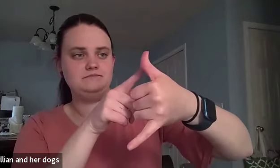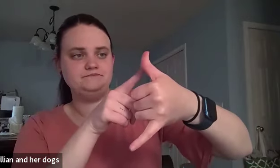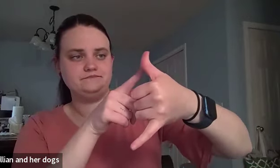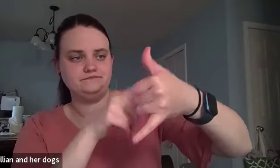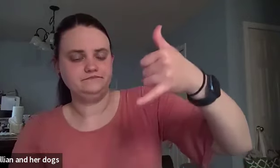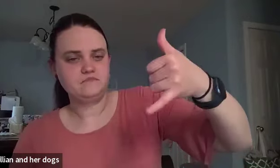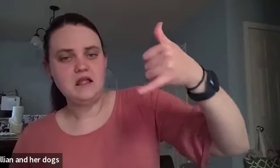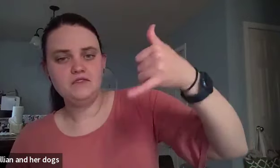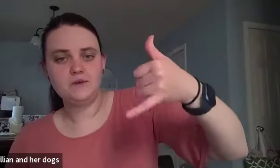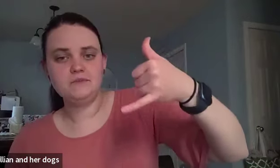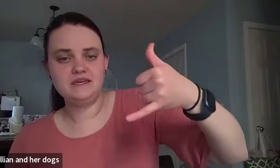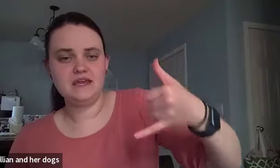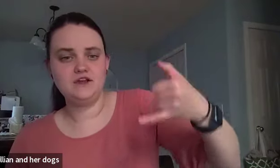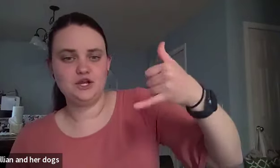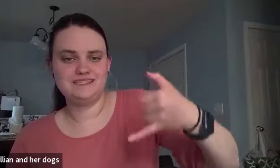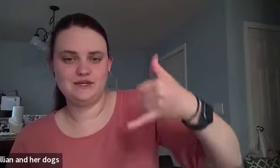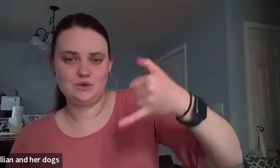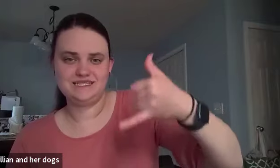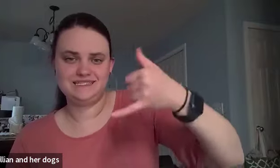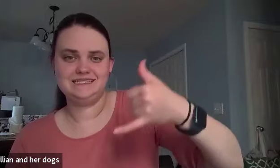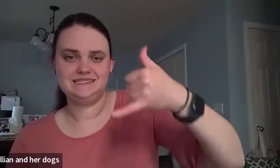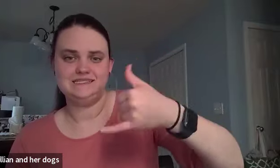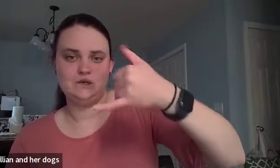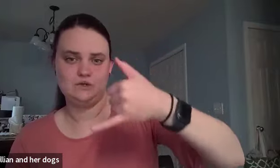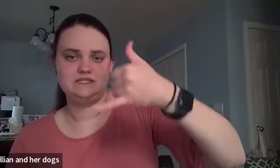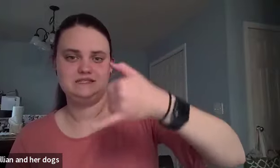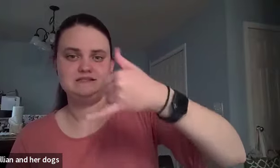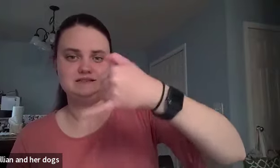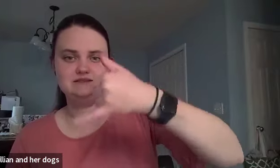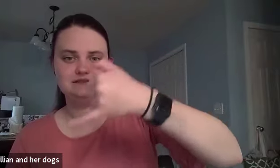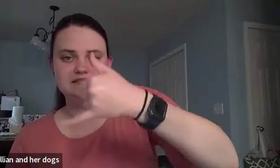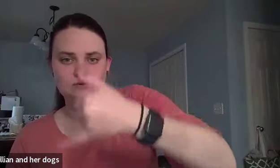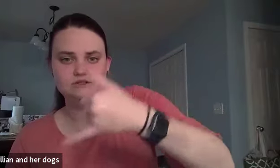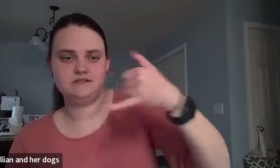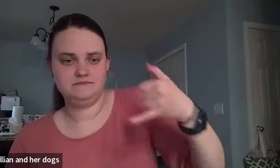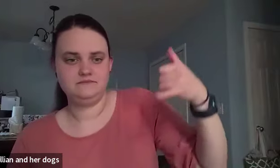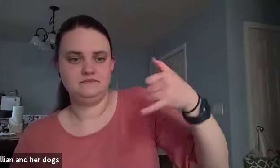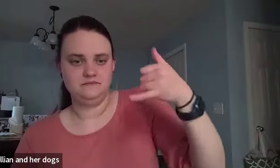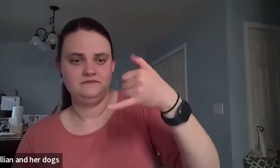thumb and pinky out and you go seahorse, seahorse, seahorse.